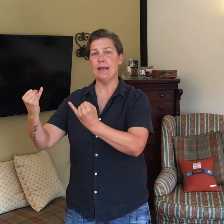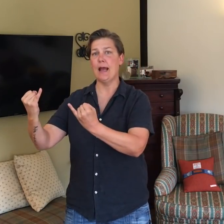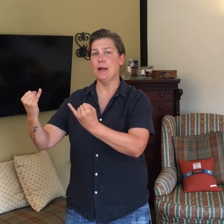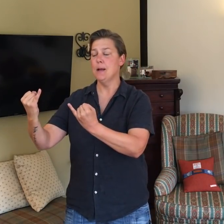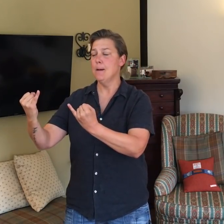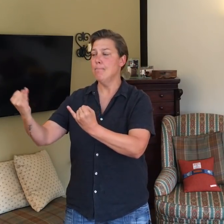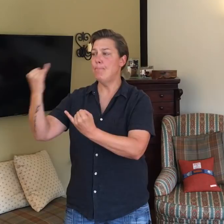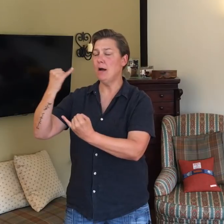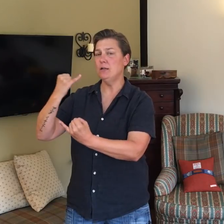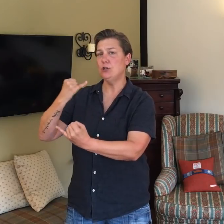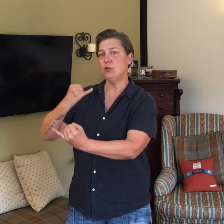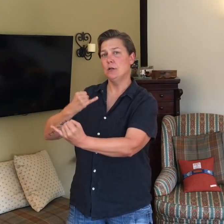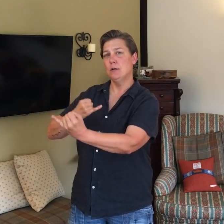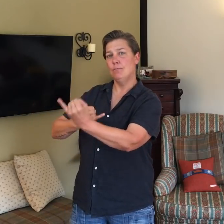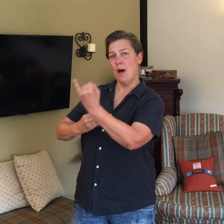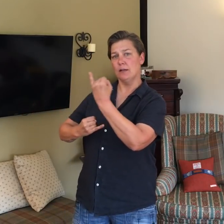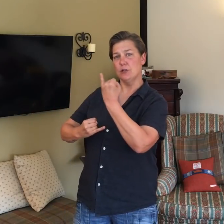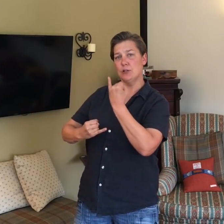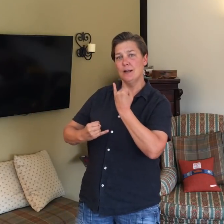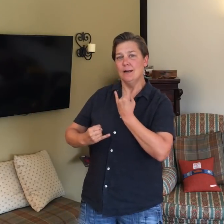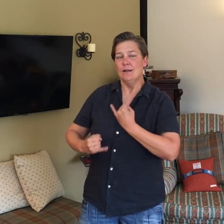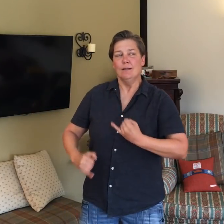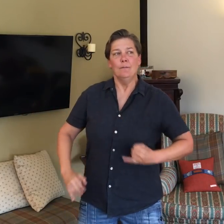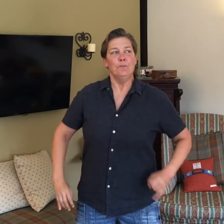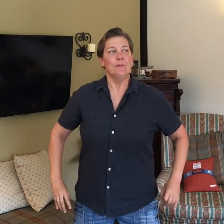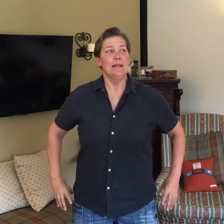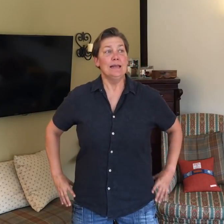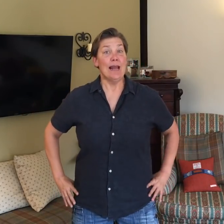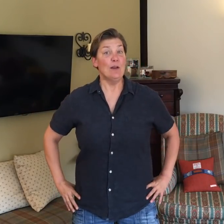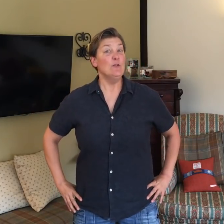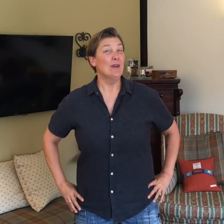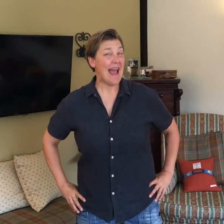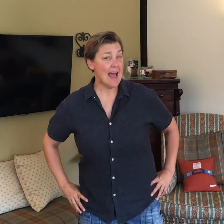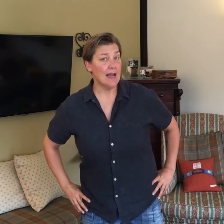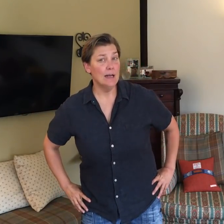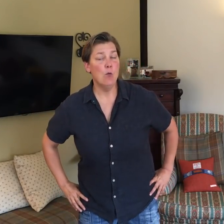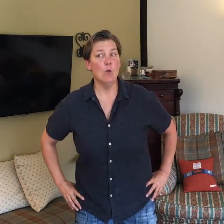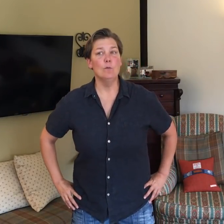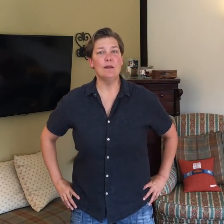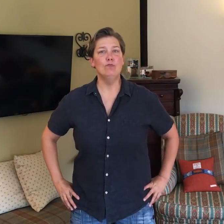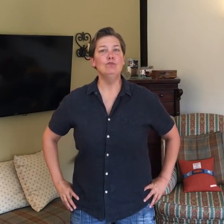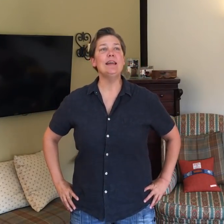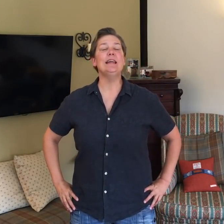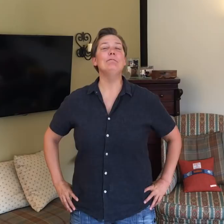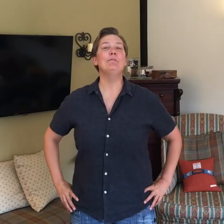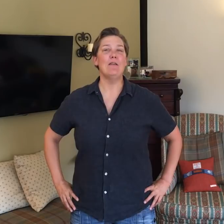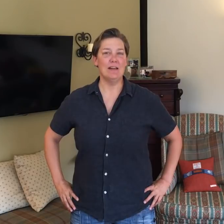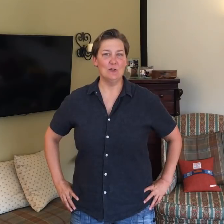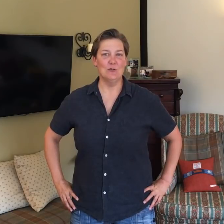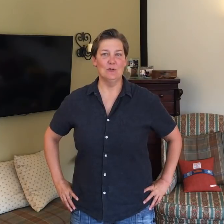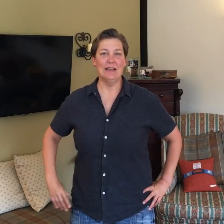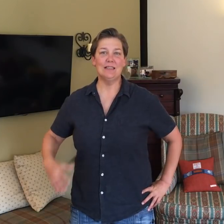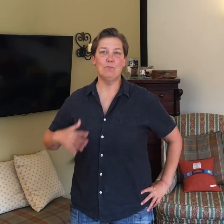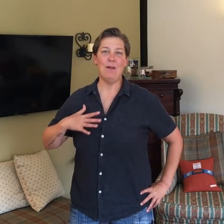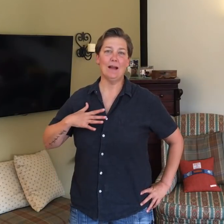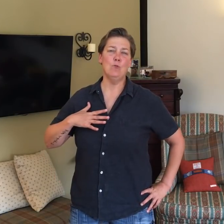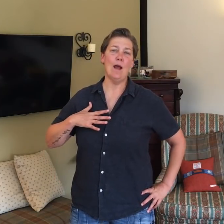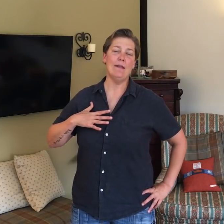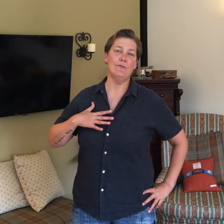again, punch, punch. Now, if you can, what would be really very cool is to back away from it